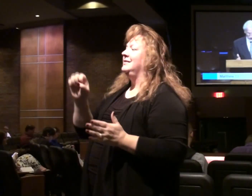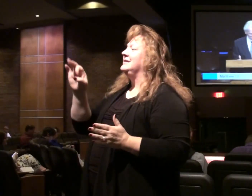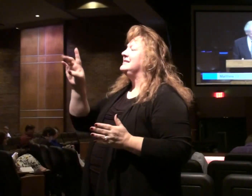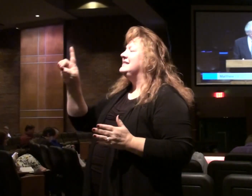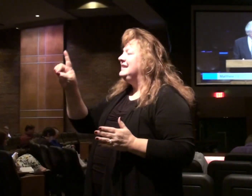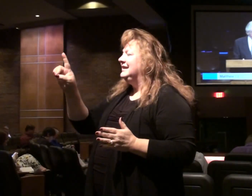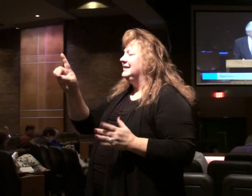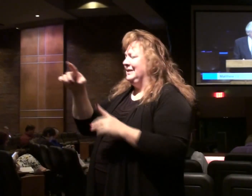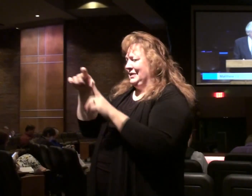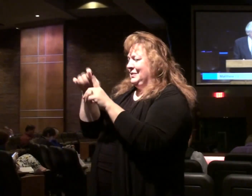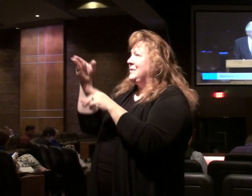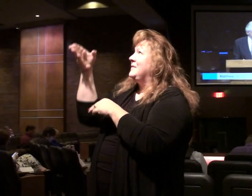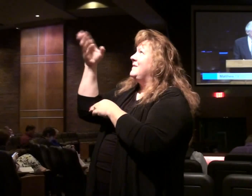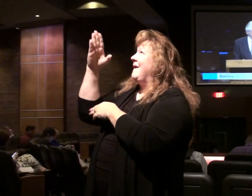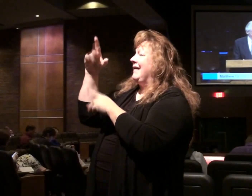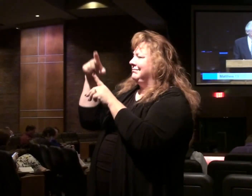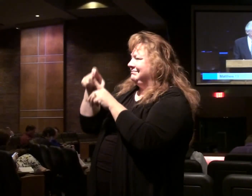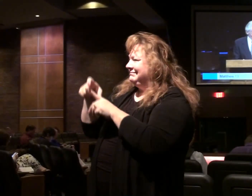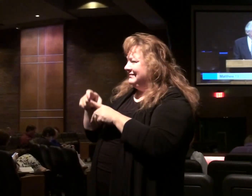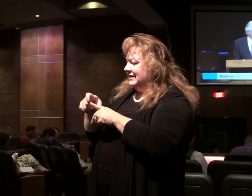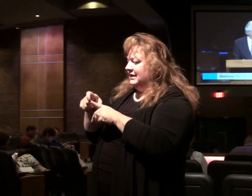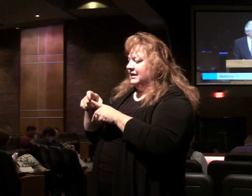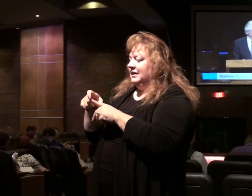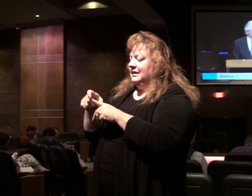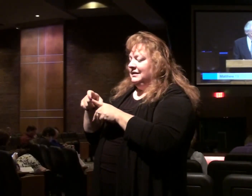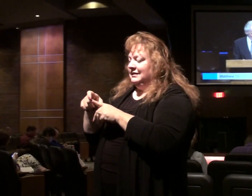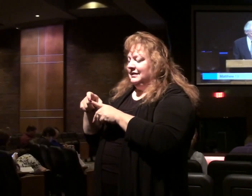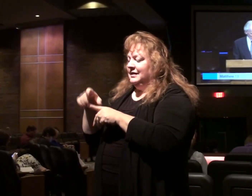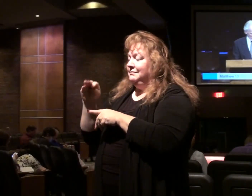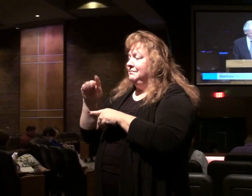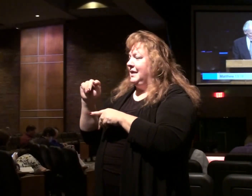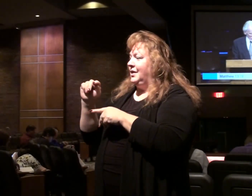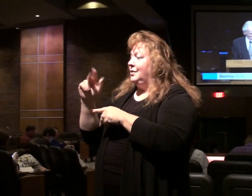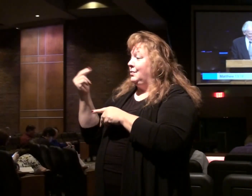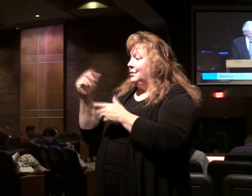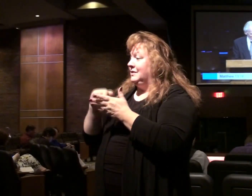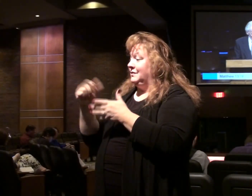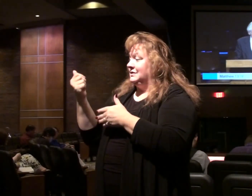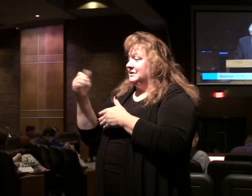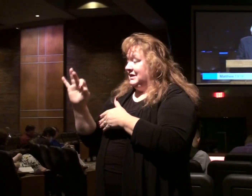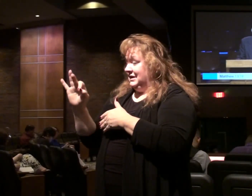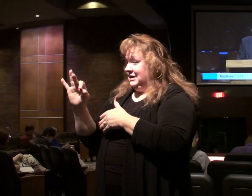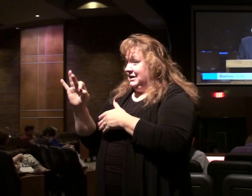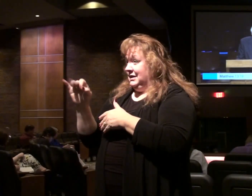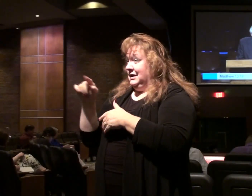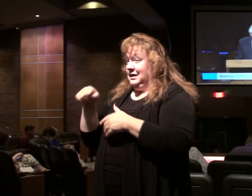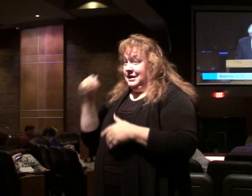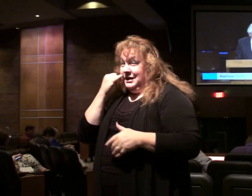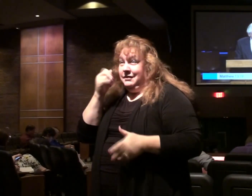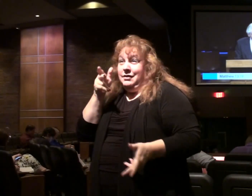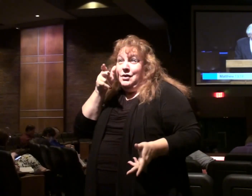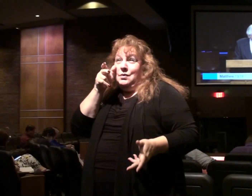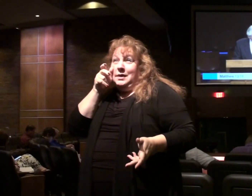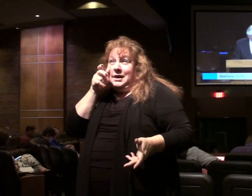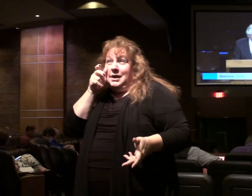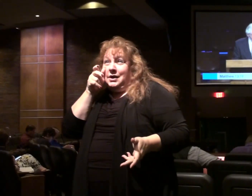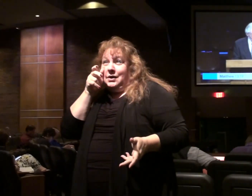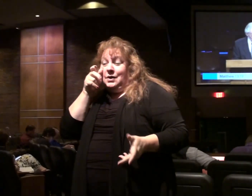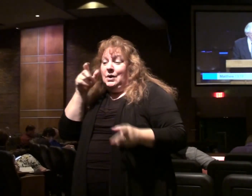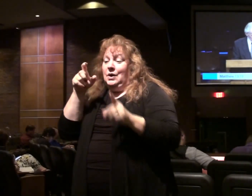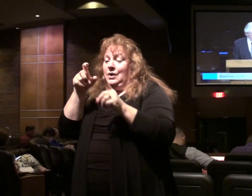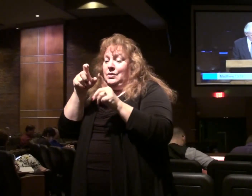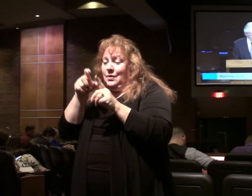Well, he says in verse 19, as he explains, Matthew 13, 19, when anyone hears the word of the